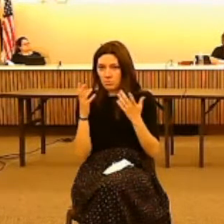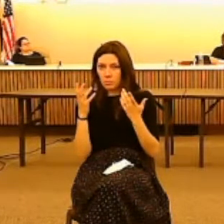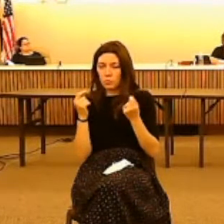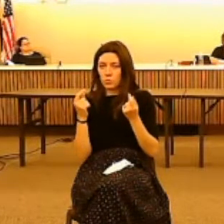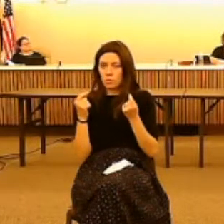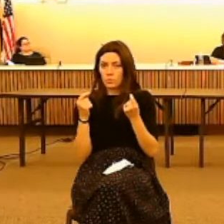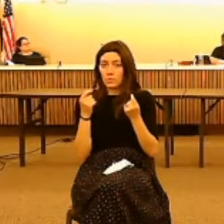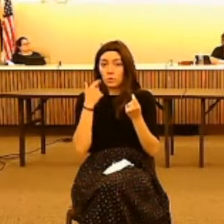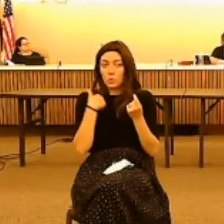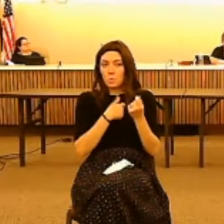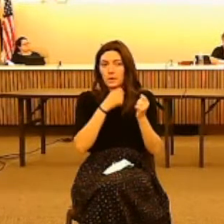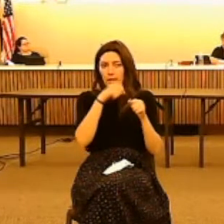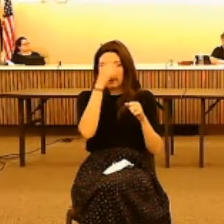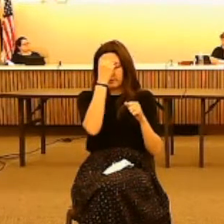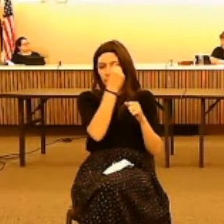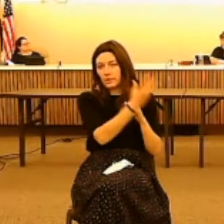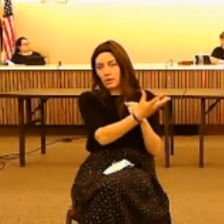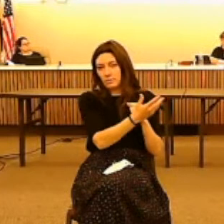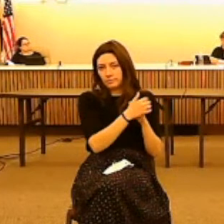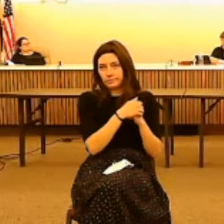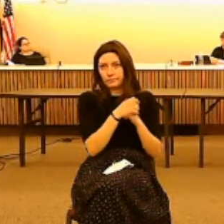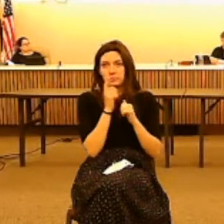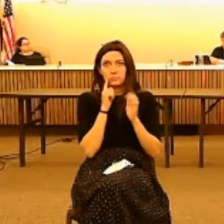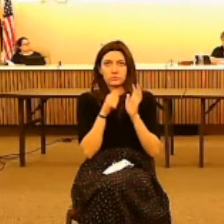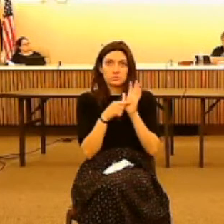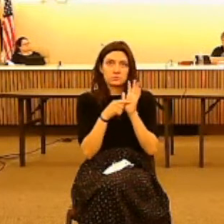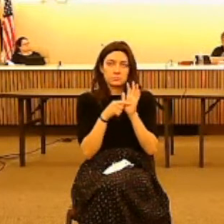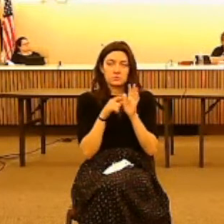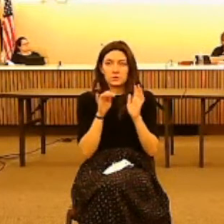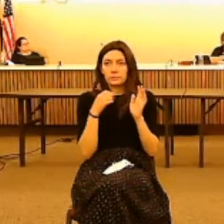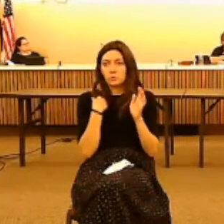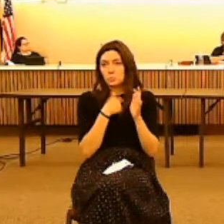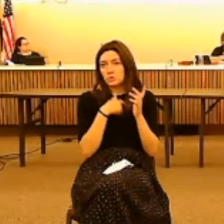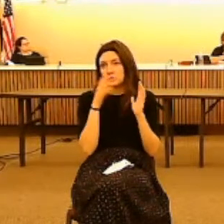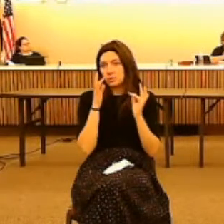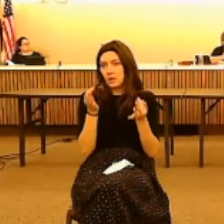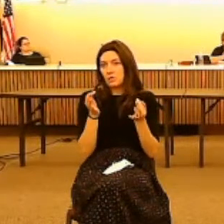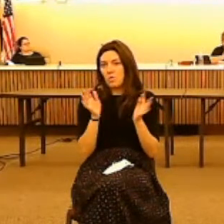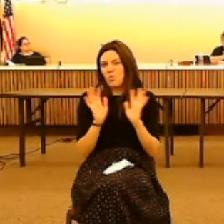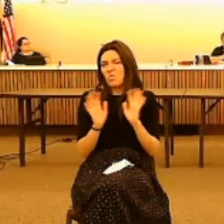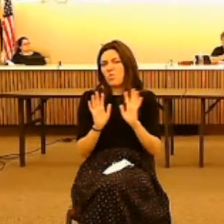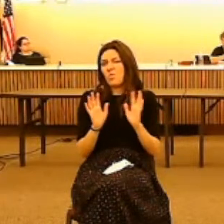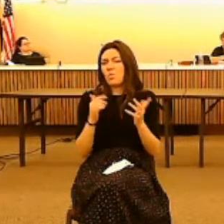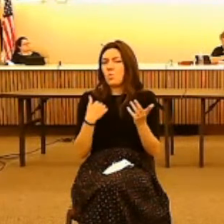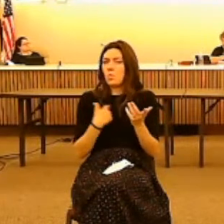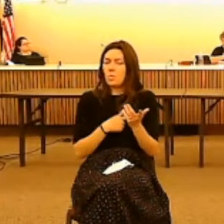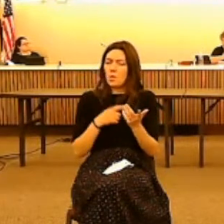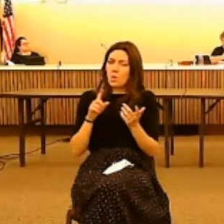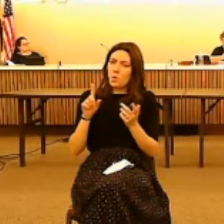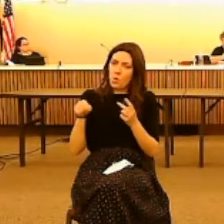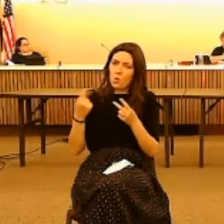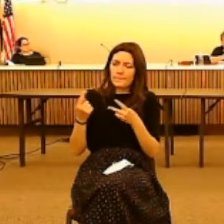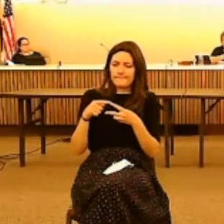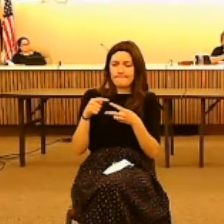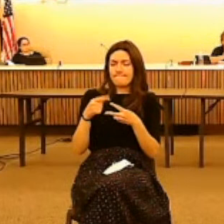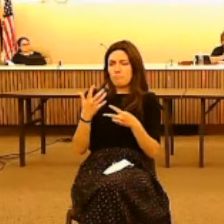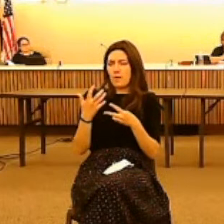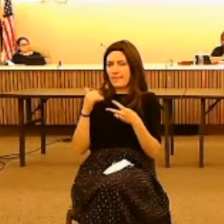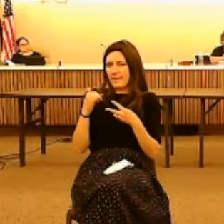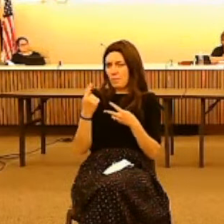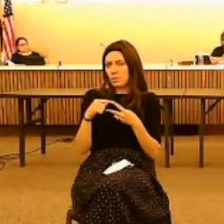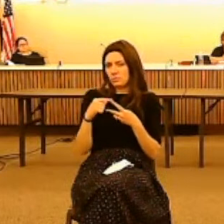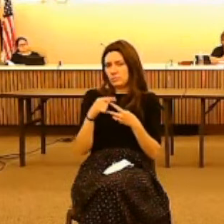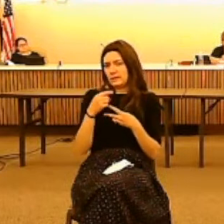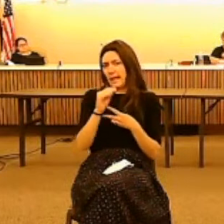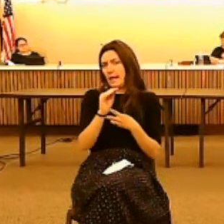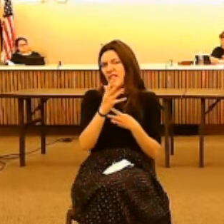notify so for instance, if we decide, you know what, we've decided we only want to consider the sale, or we decided we only want to consider the